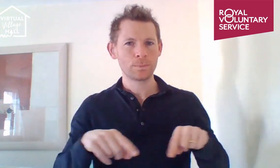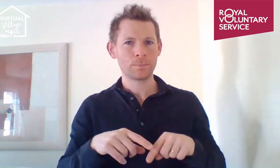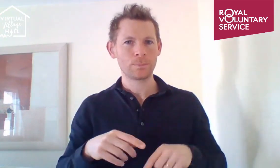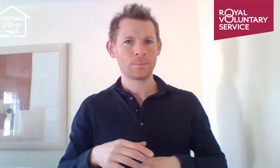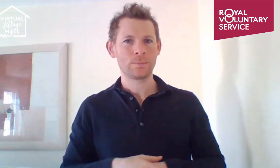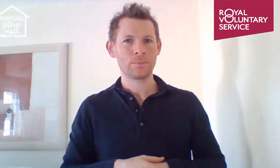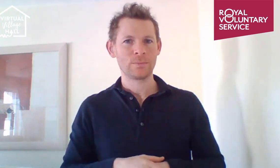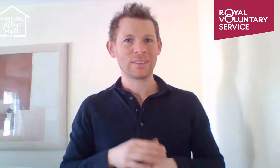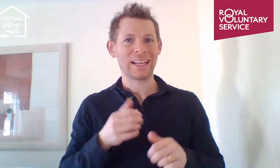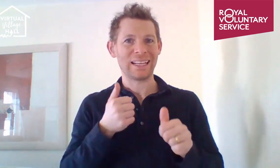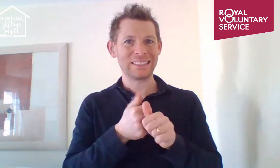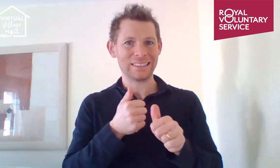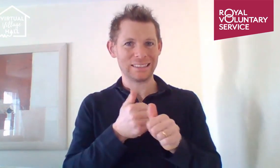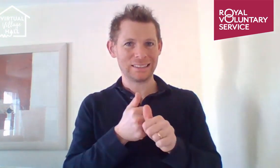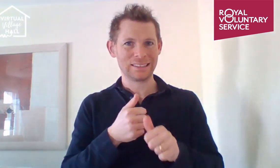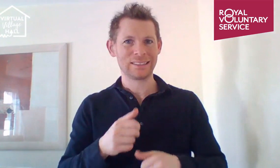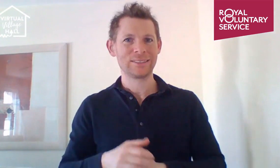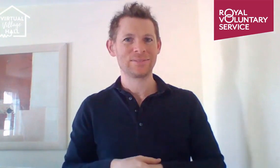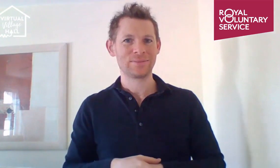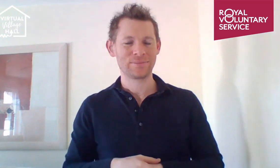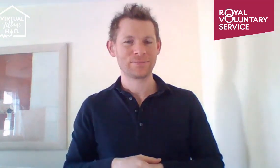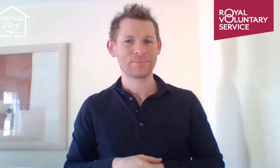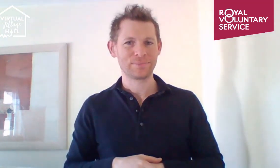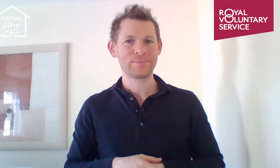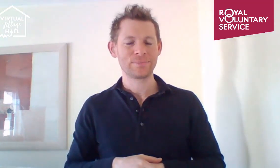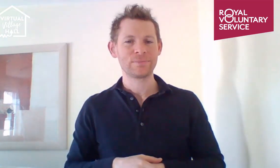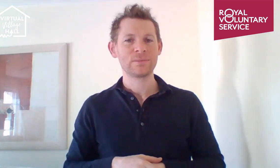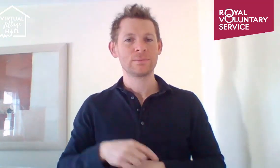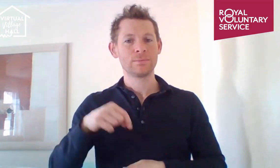is classroom assistant.